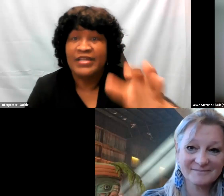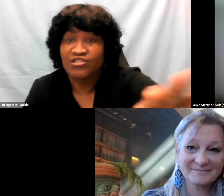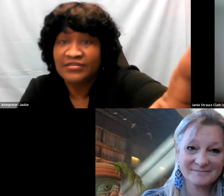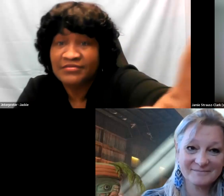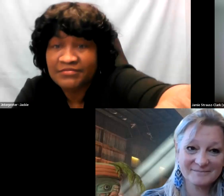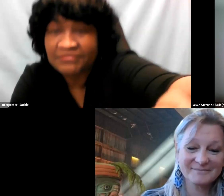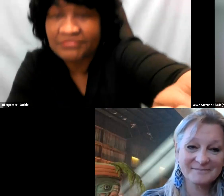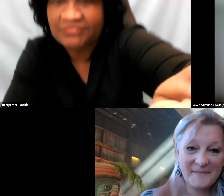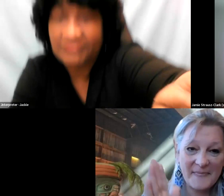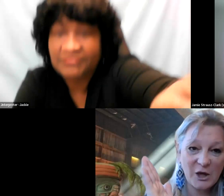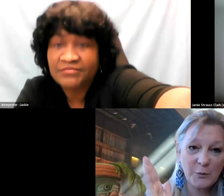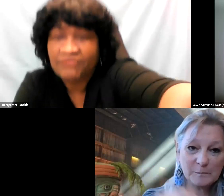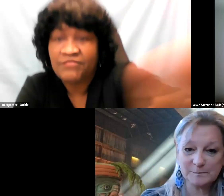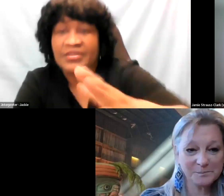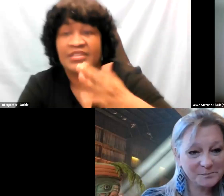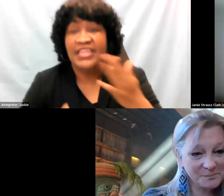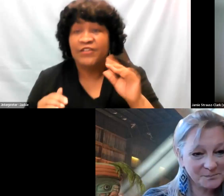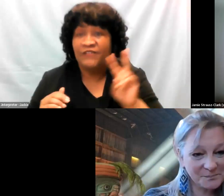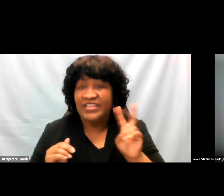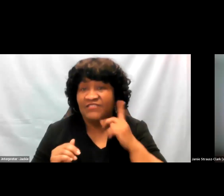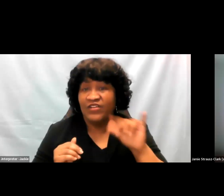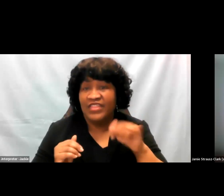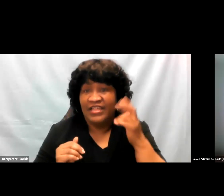So thank you for that, Vicki.